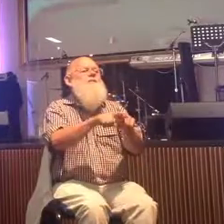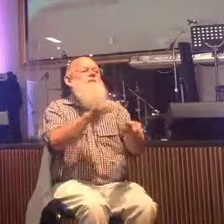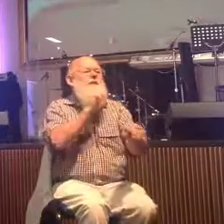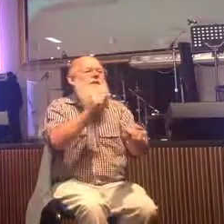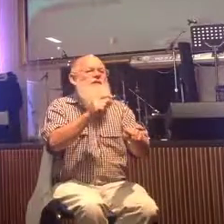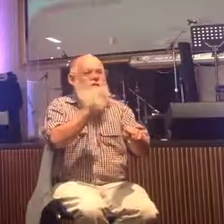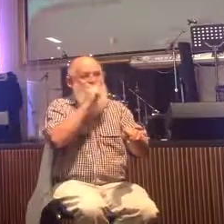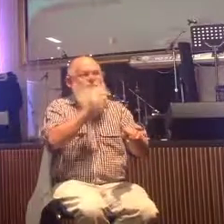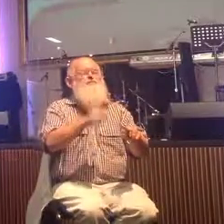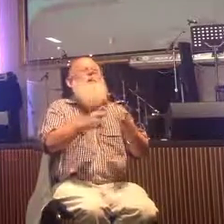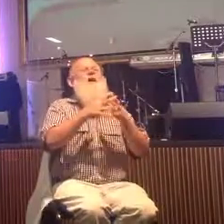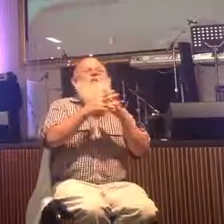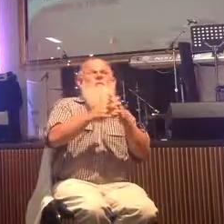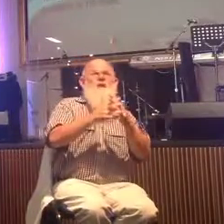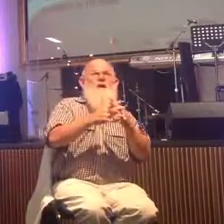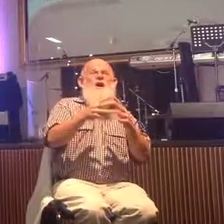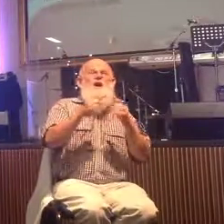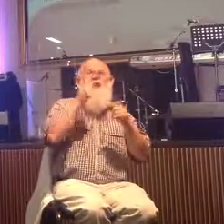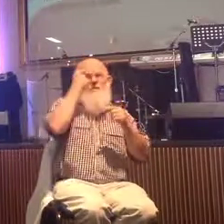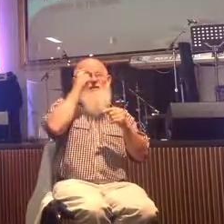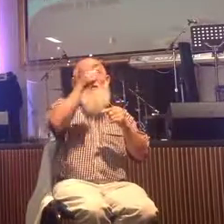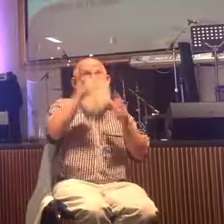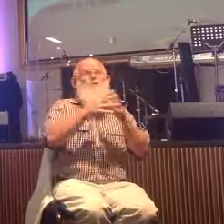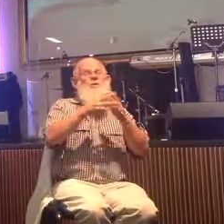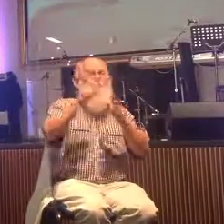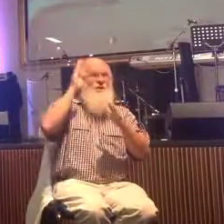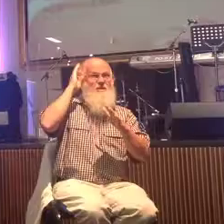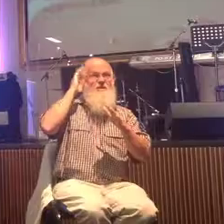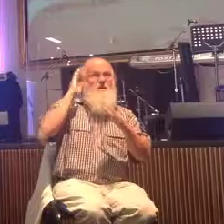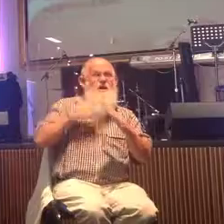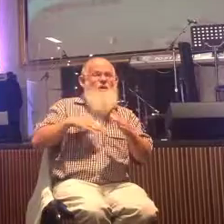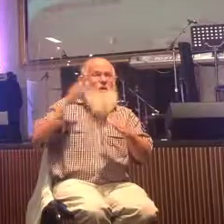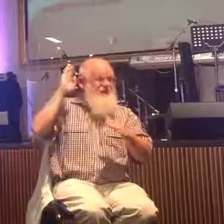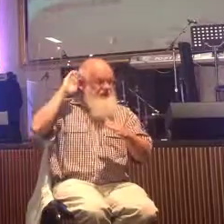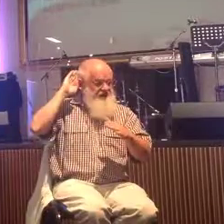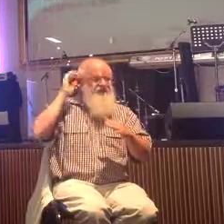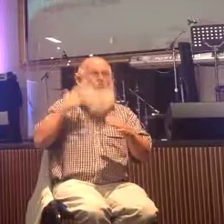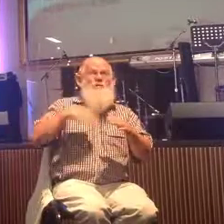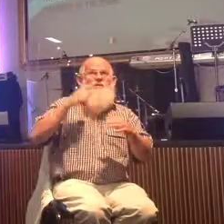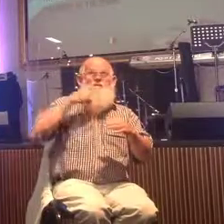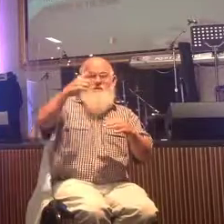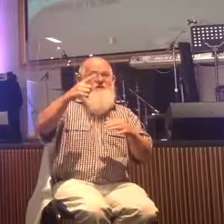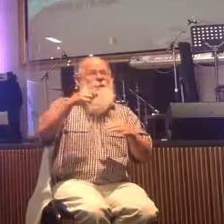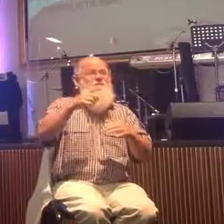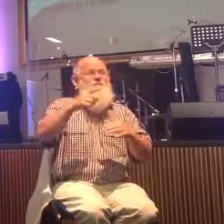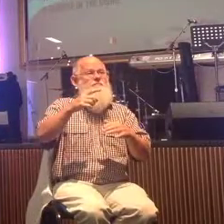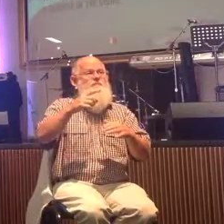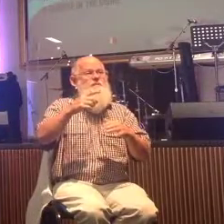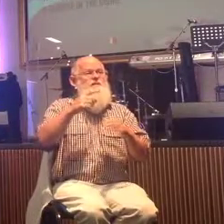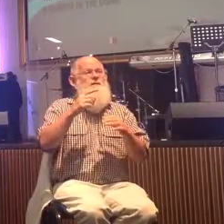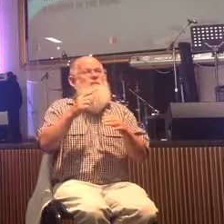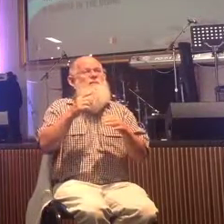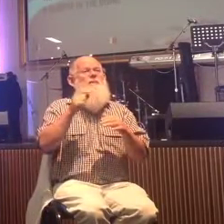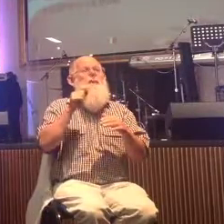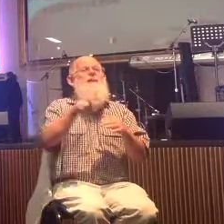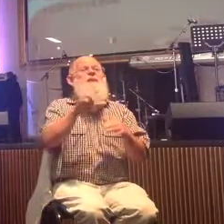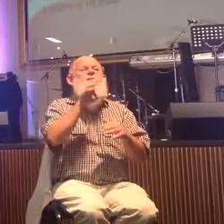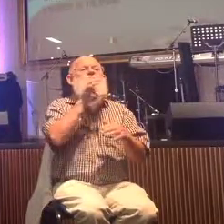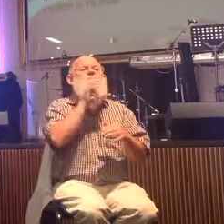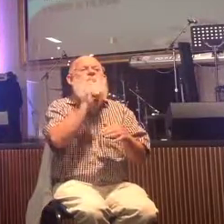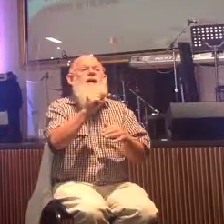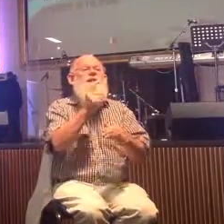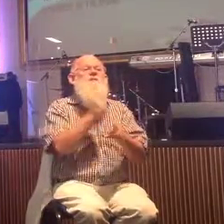say is gospel. That's what this is the posture that they found this man in. And they didn't come straight away. So this man would have been